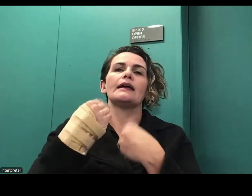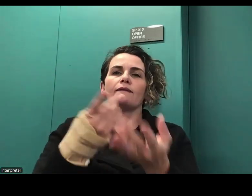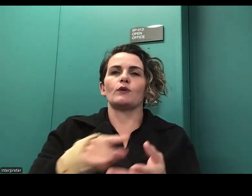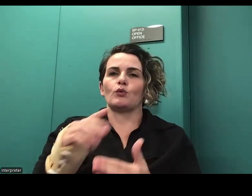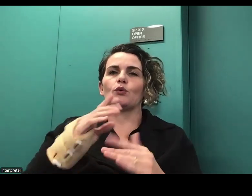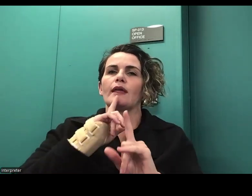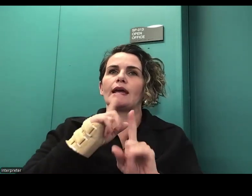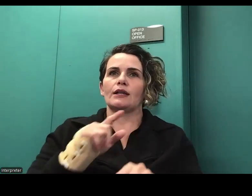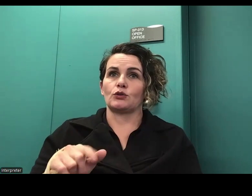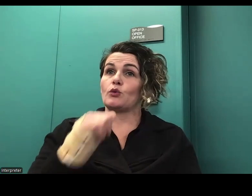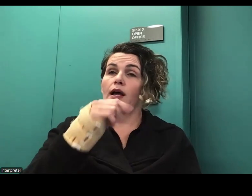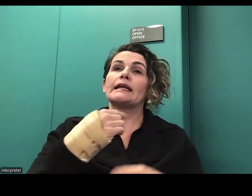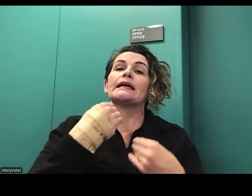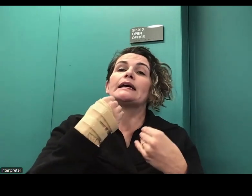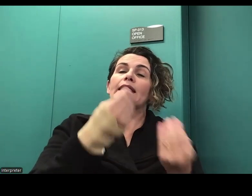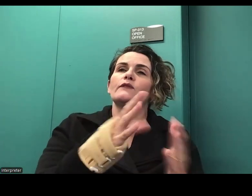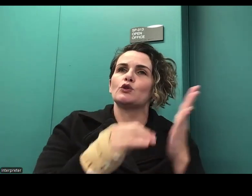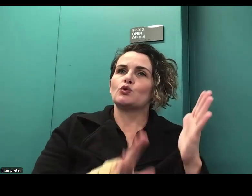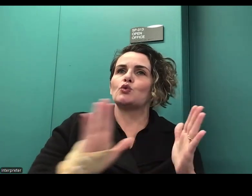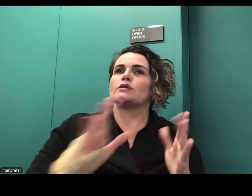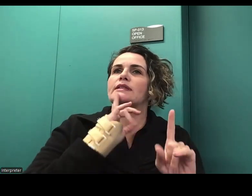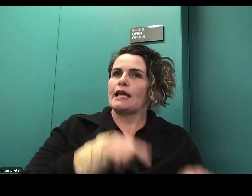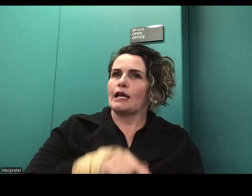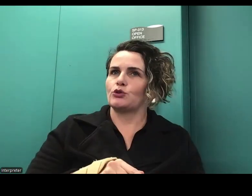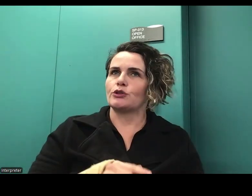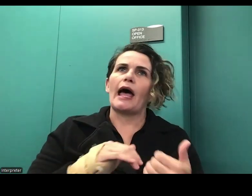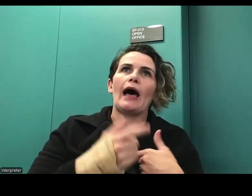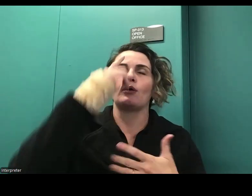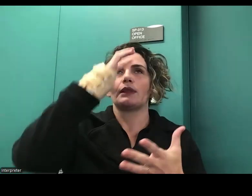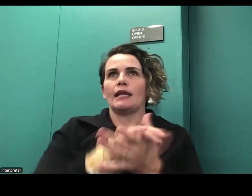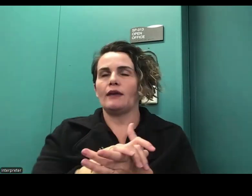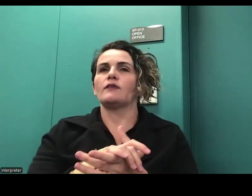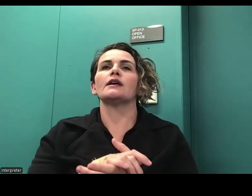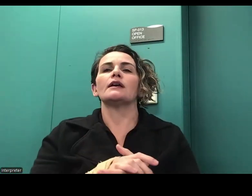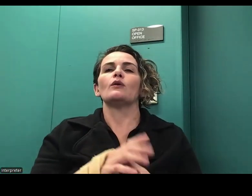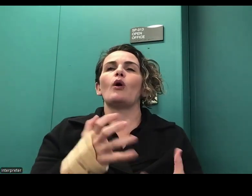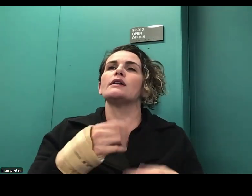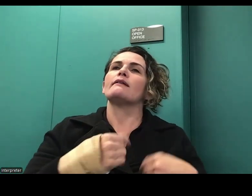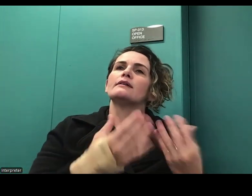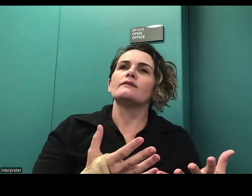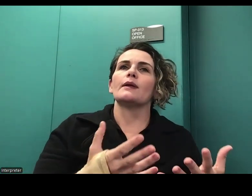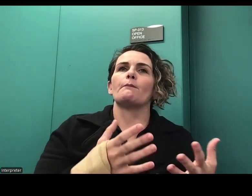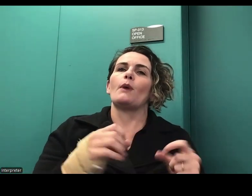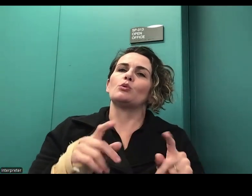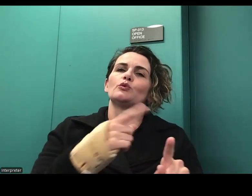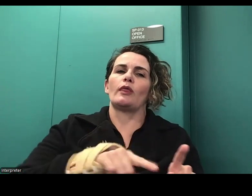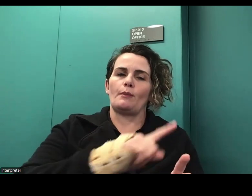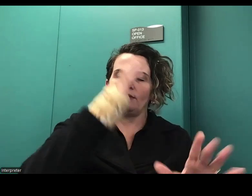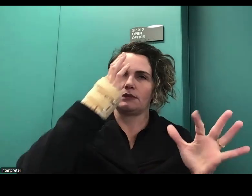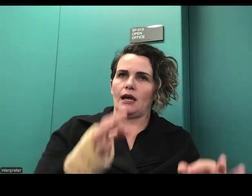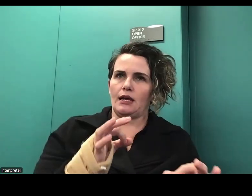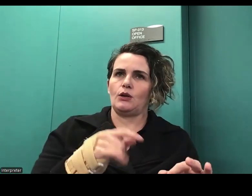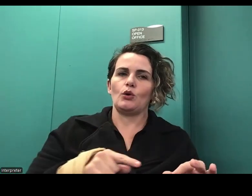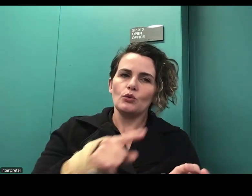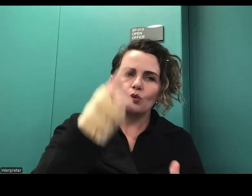That's not our job. Our job is to give them information and for them to decide the answers, do the research, do their homework, do the